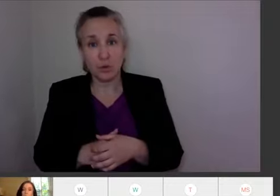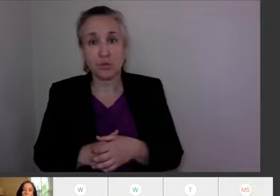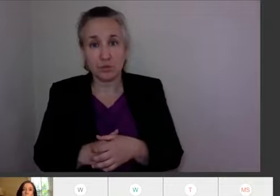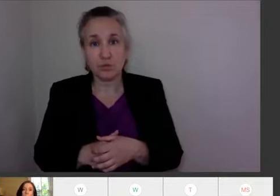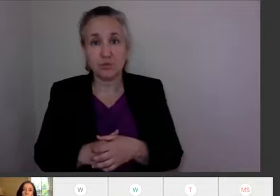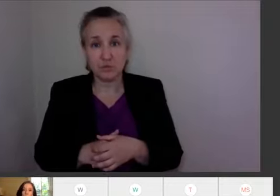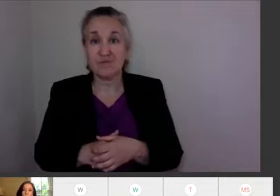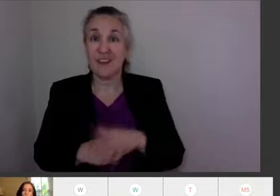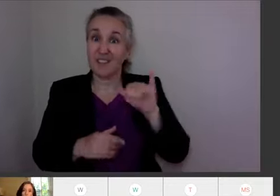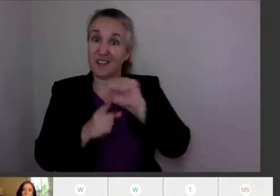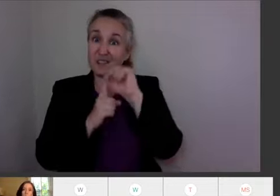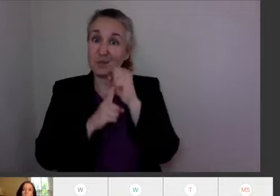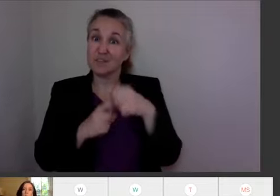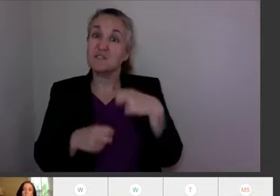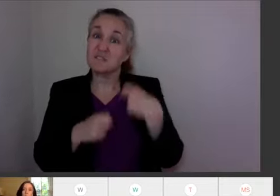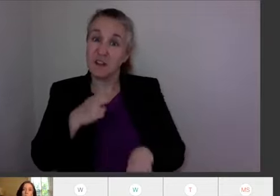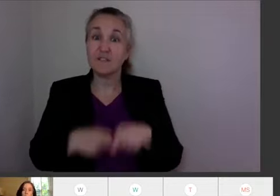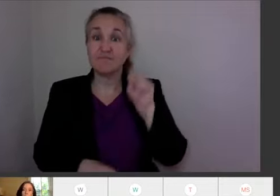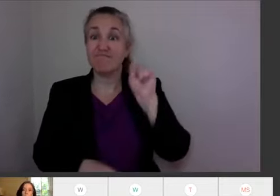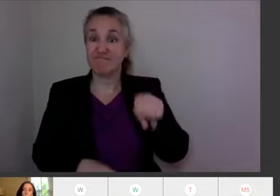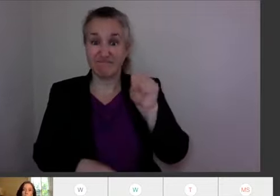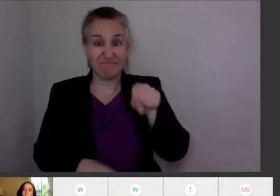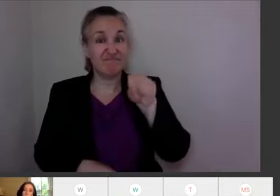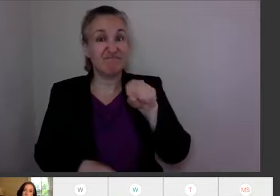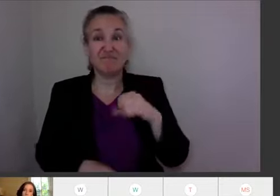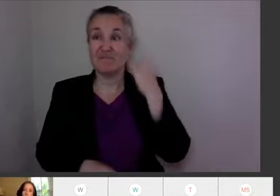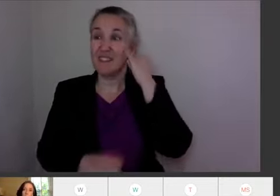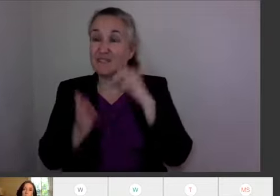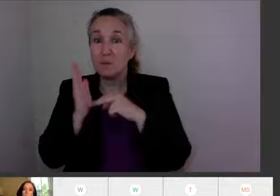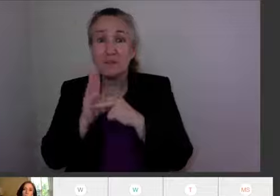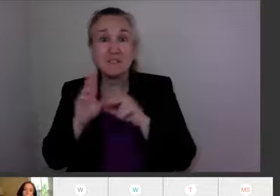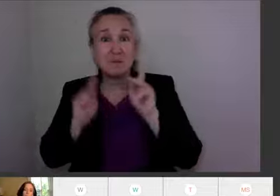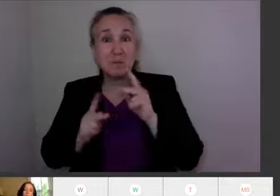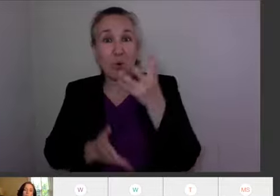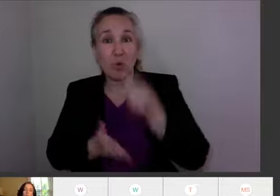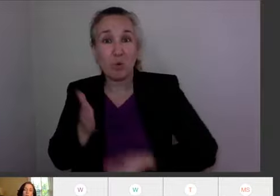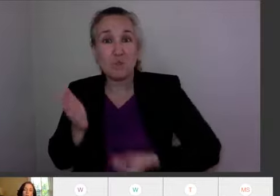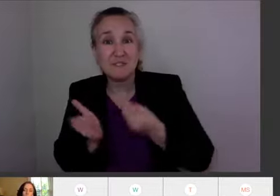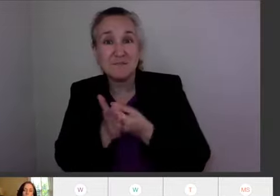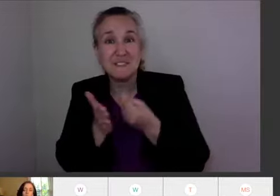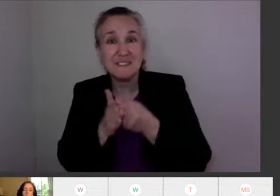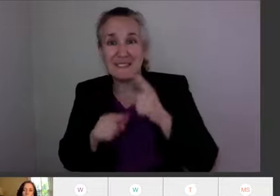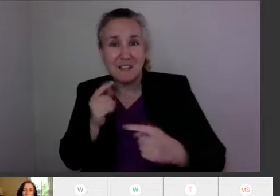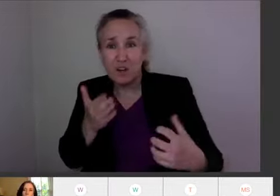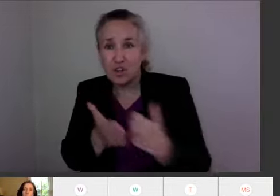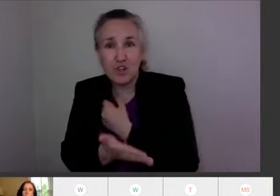is a tough situation, particularly when it means loss of wages. And so again, I just